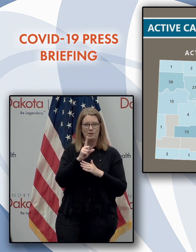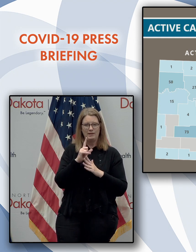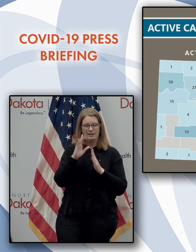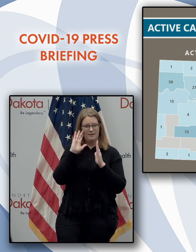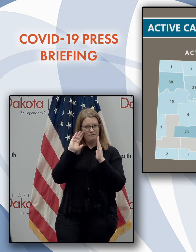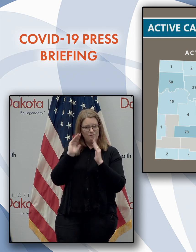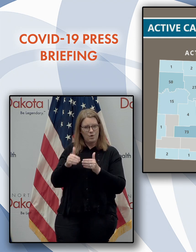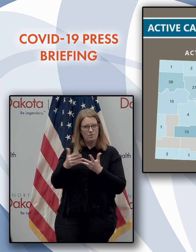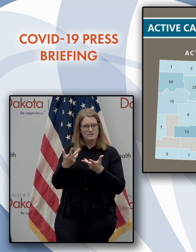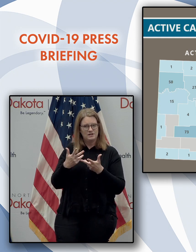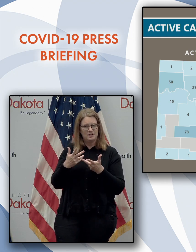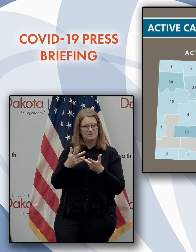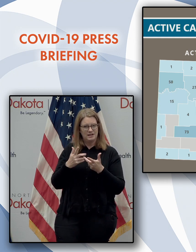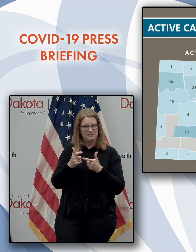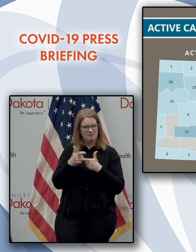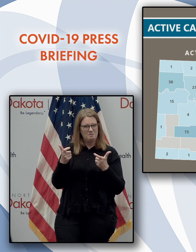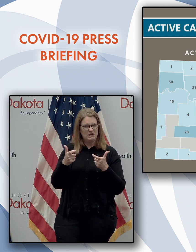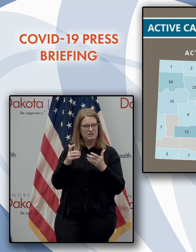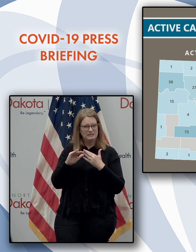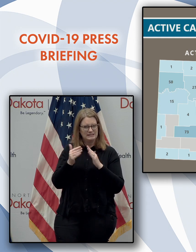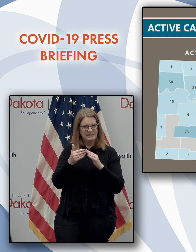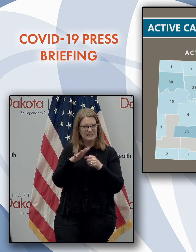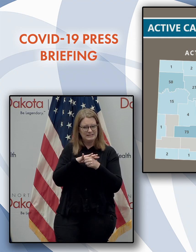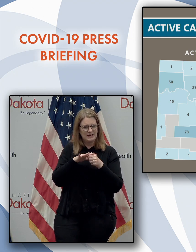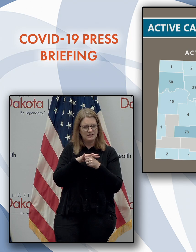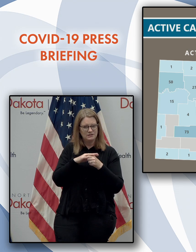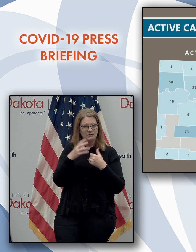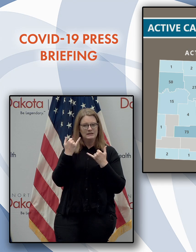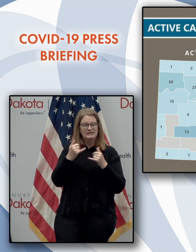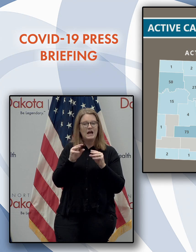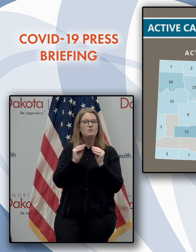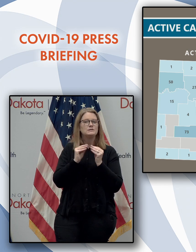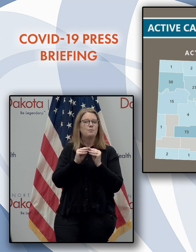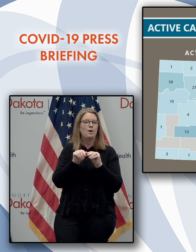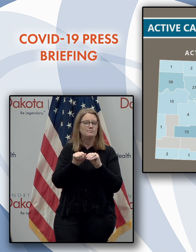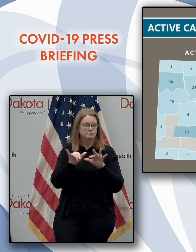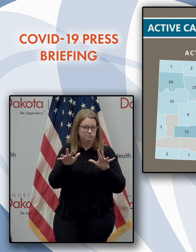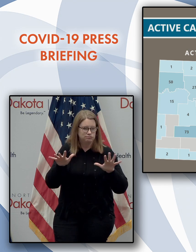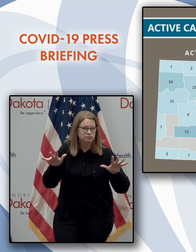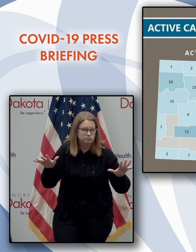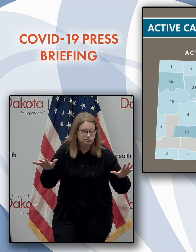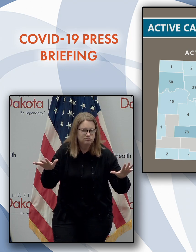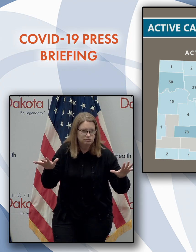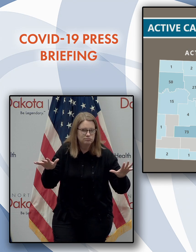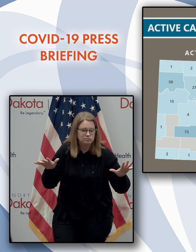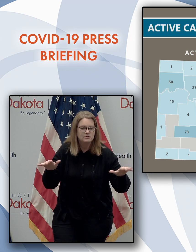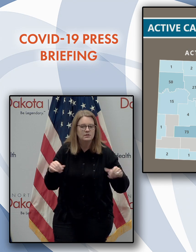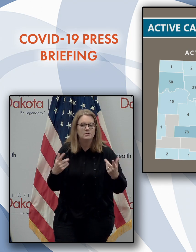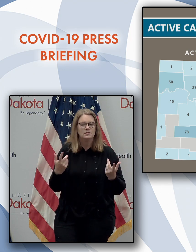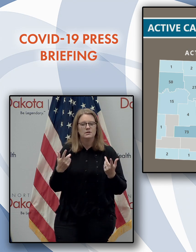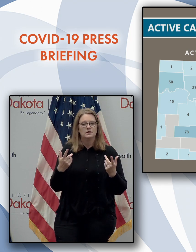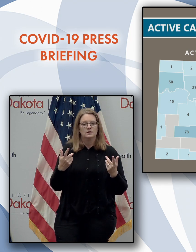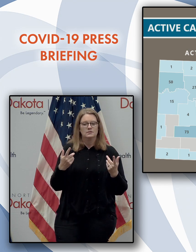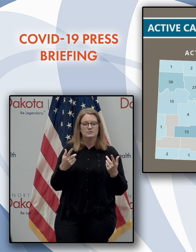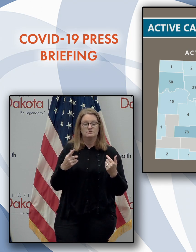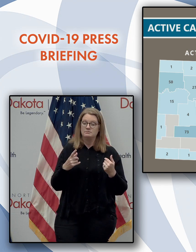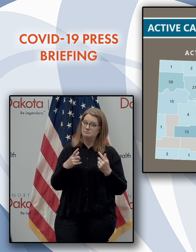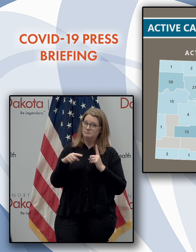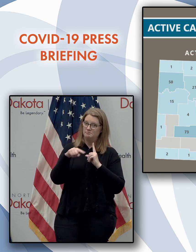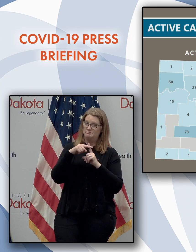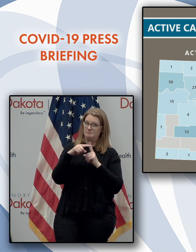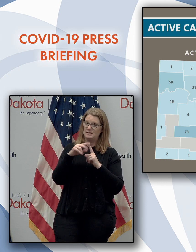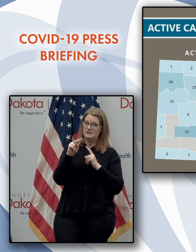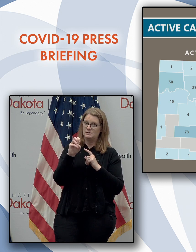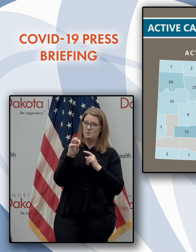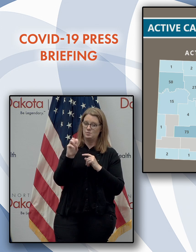our metro areas, and now we see it really spreading broadly across the state. There's positively, though, there's good news. We've got